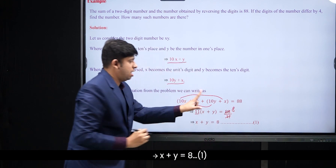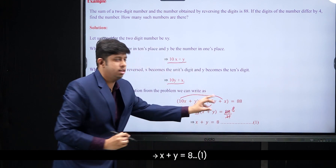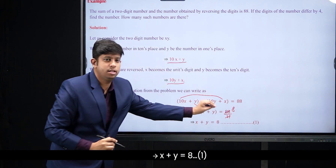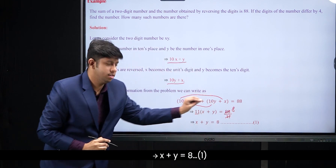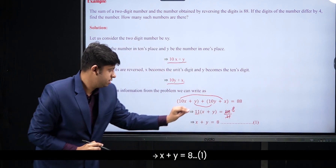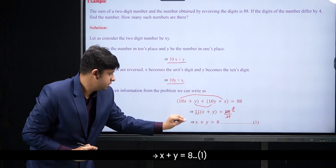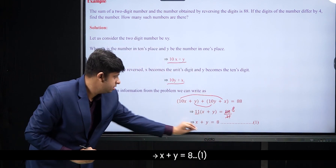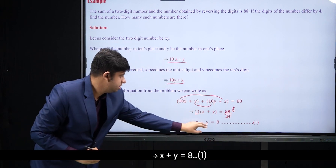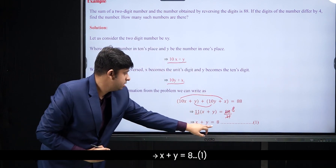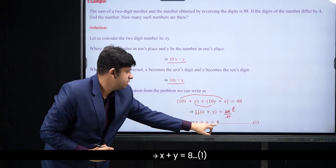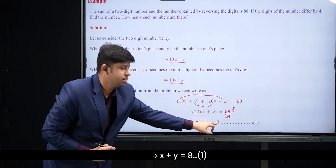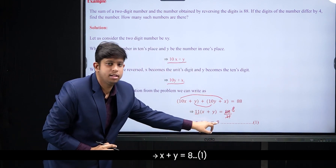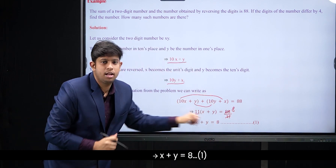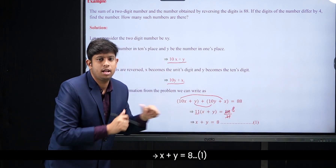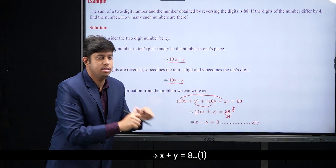Then x plus y is equal to 8.